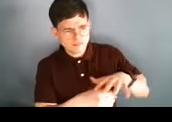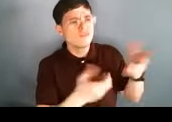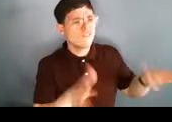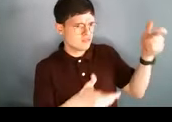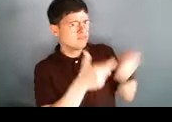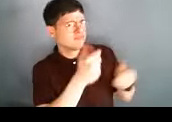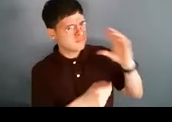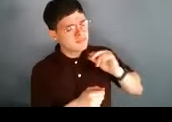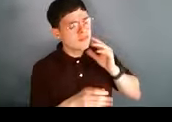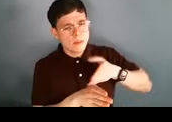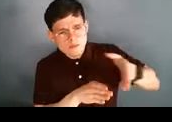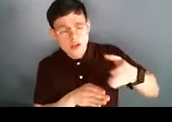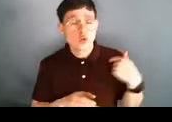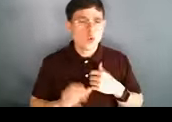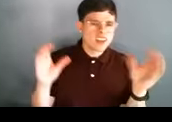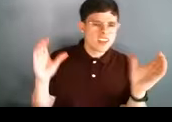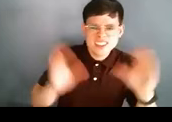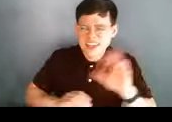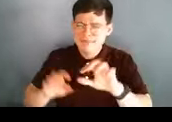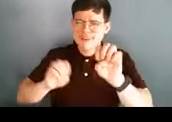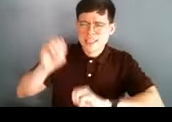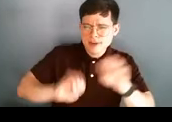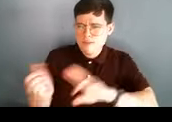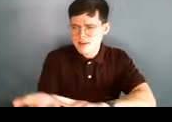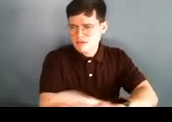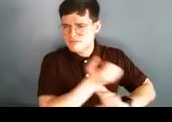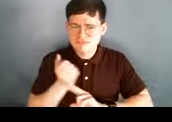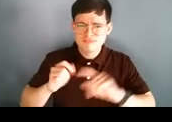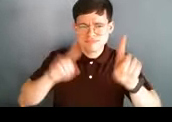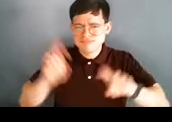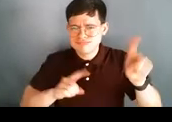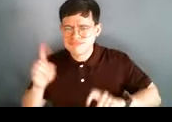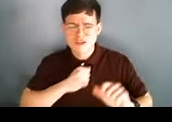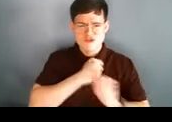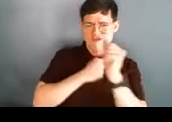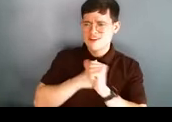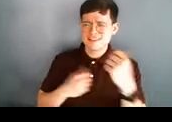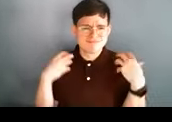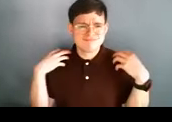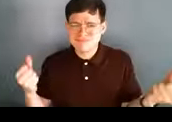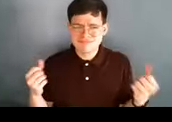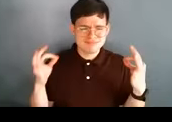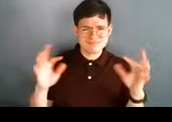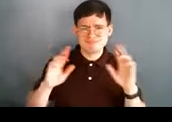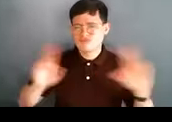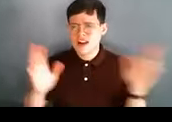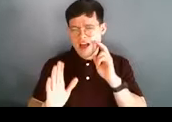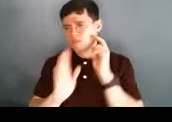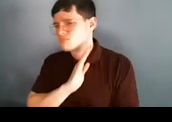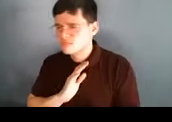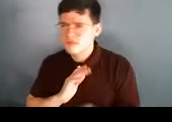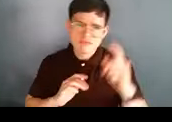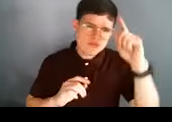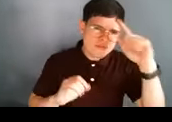seek experimental, risk-taking projects that push the boundaries formally and thematically, and venture into